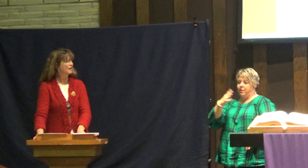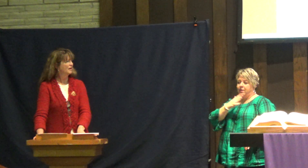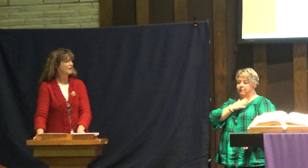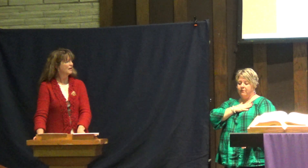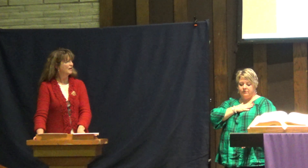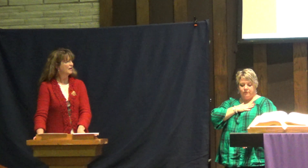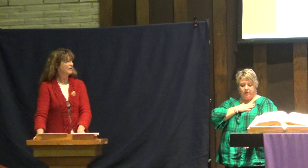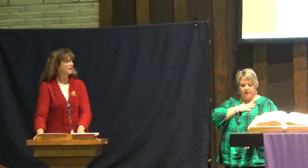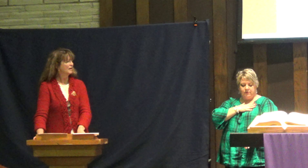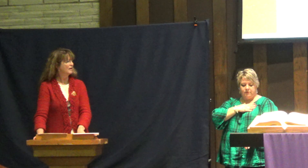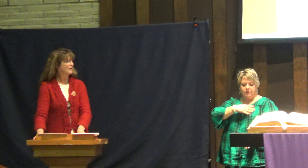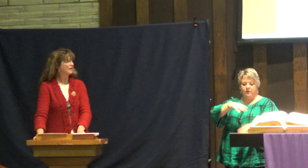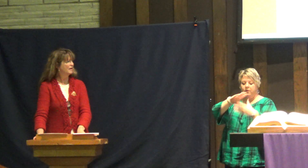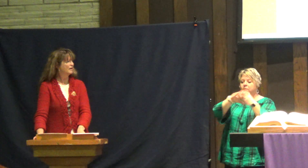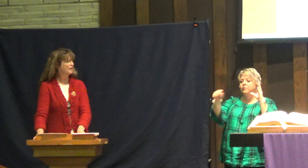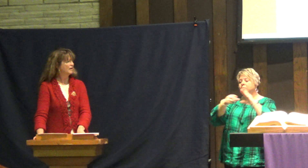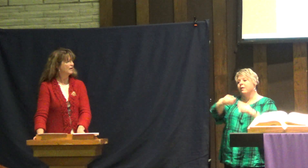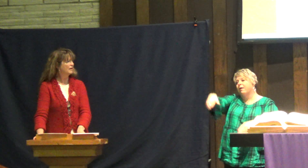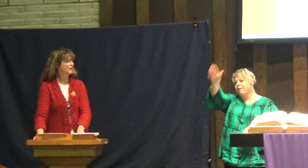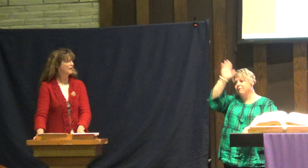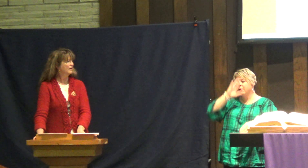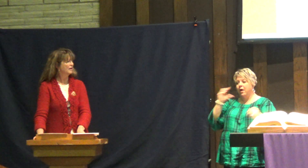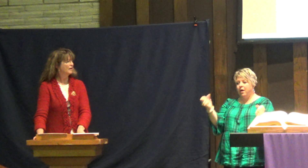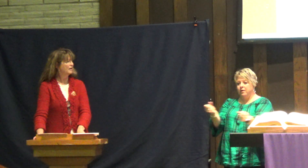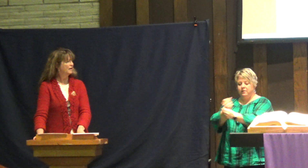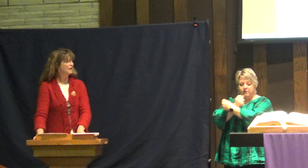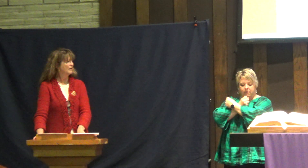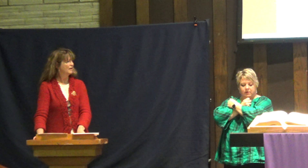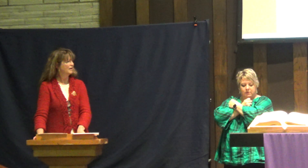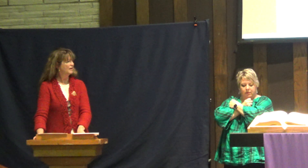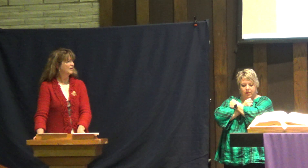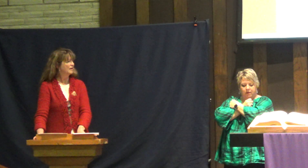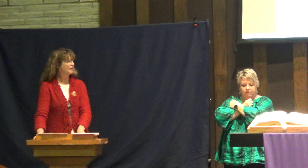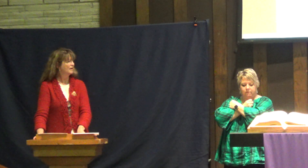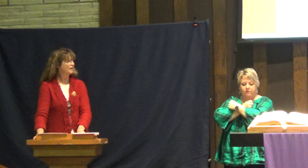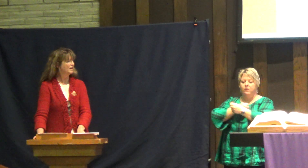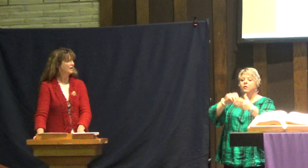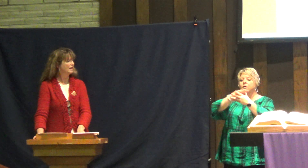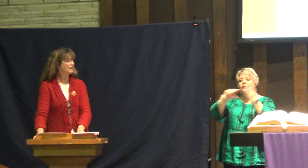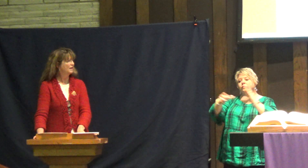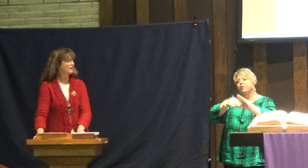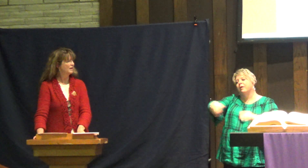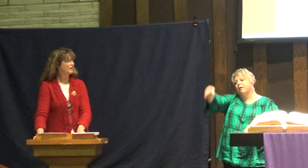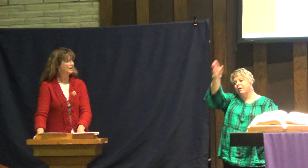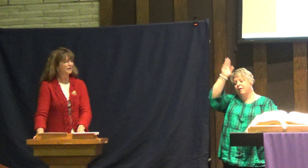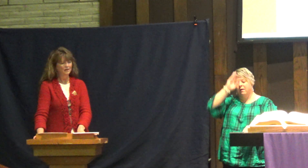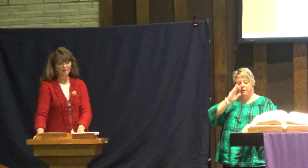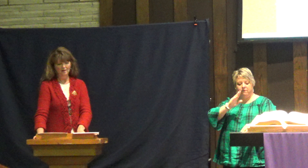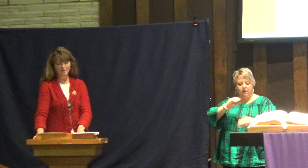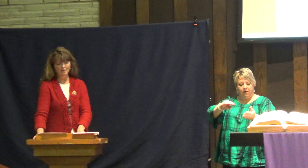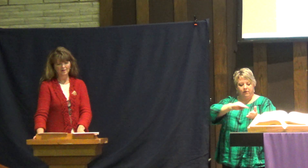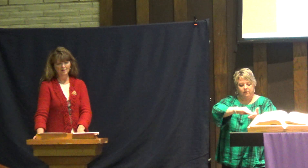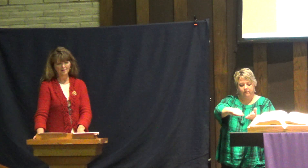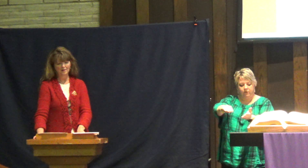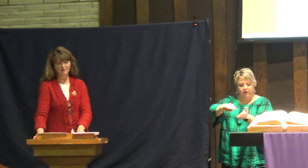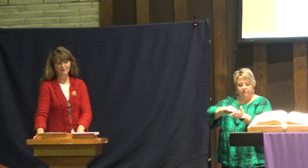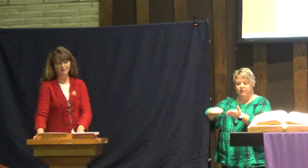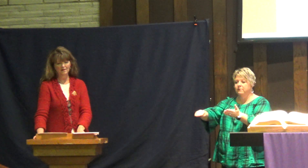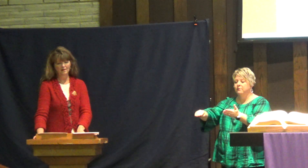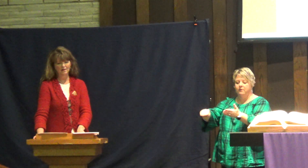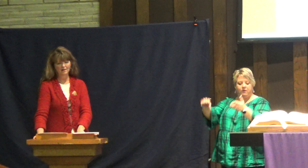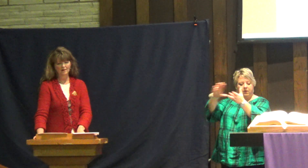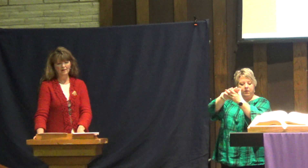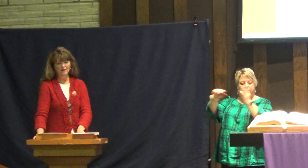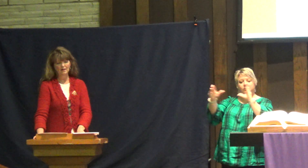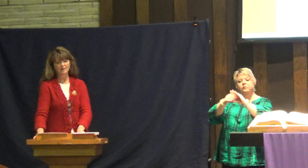The story of God's grace, the story of God's love, the story of God's